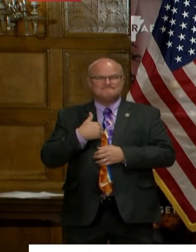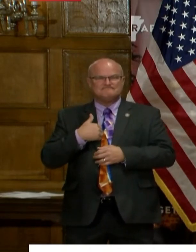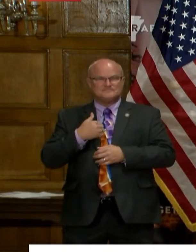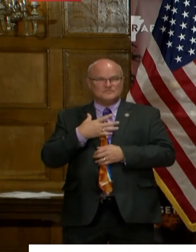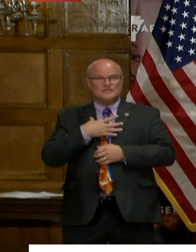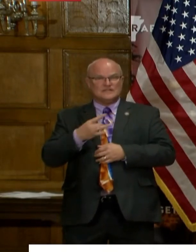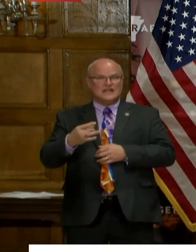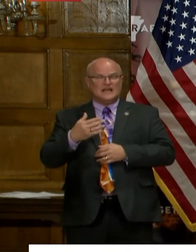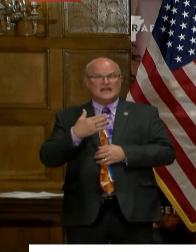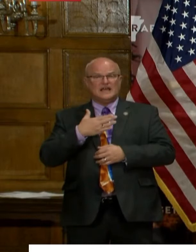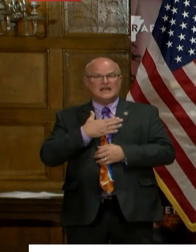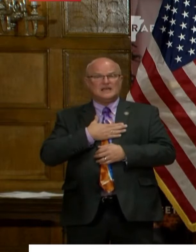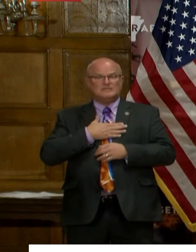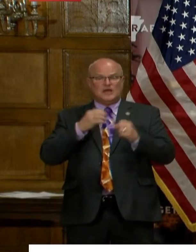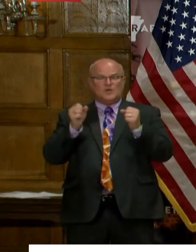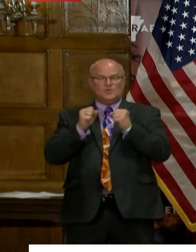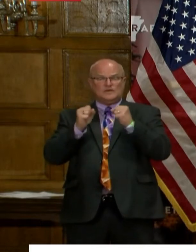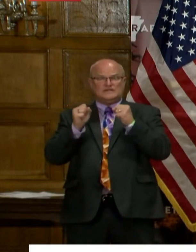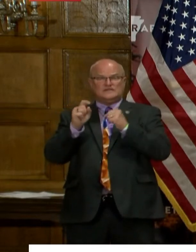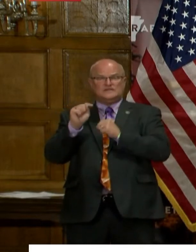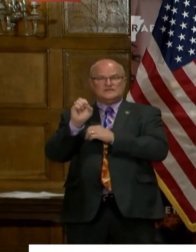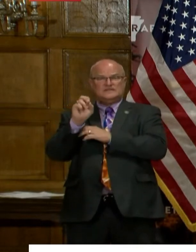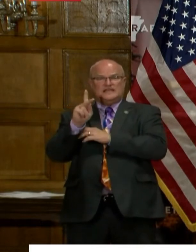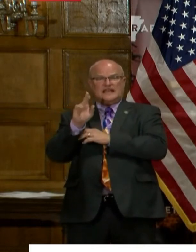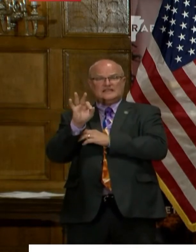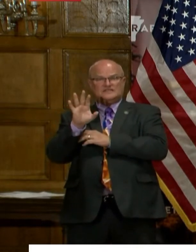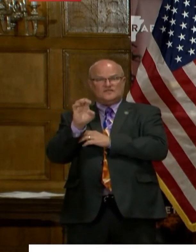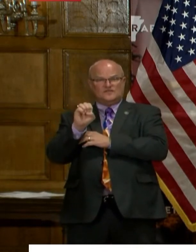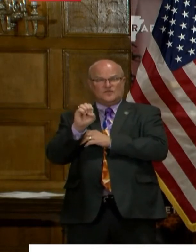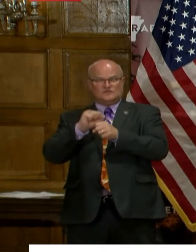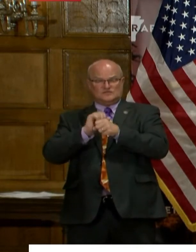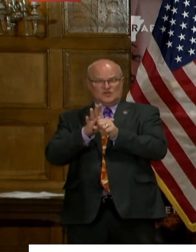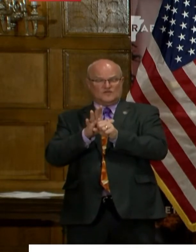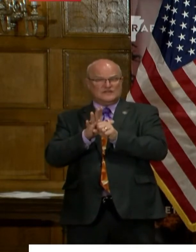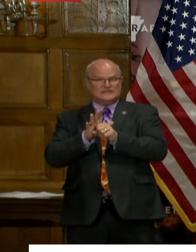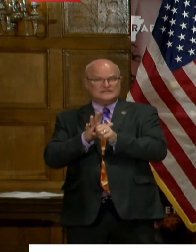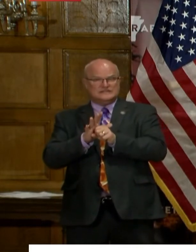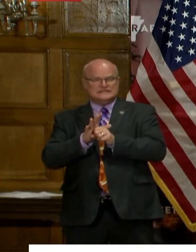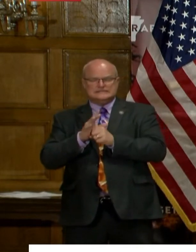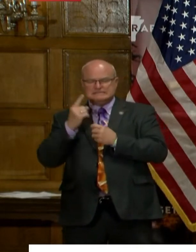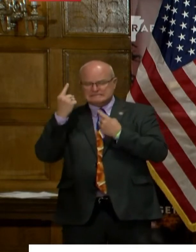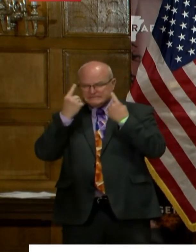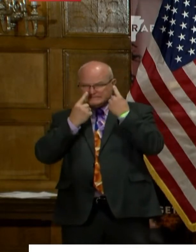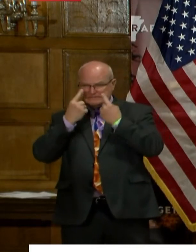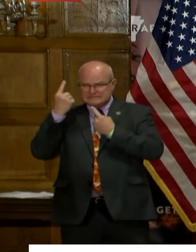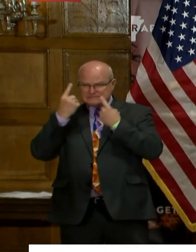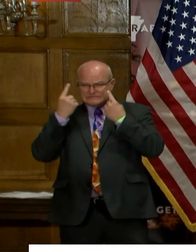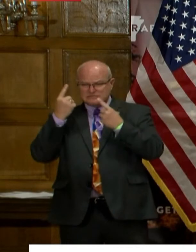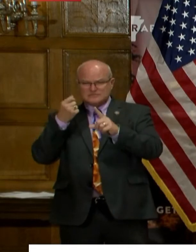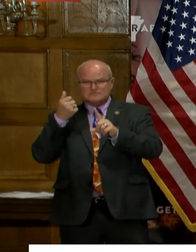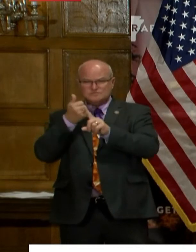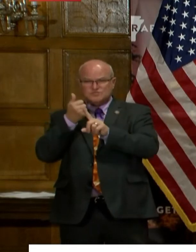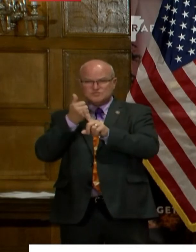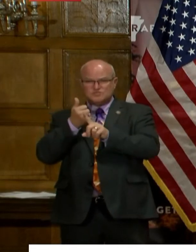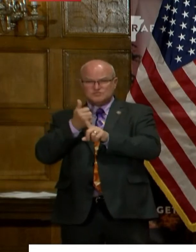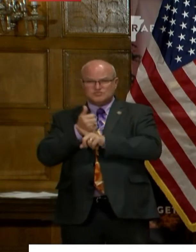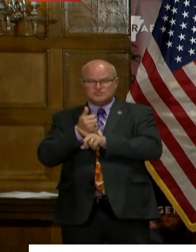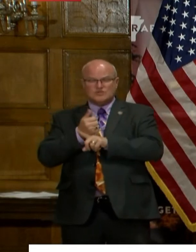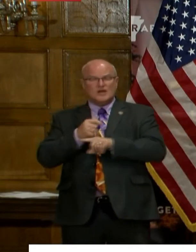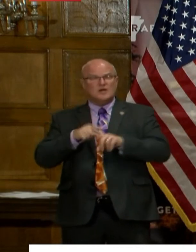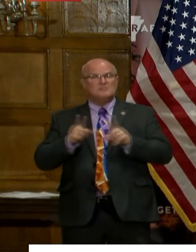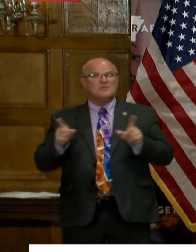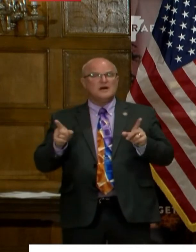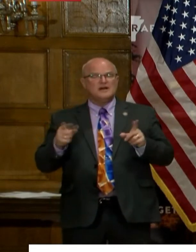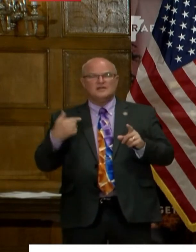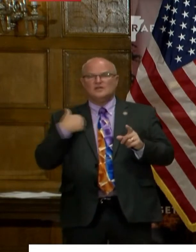like my winter task force to be looking at, their thoughtful leadership as to what are the trigger points. But the fact